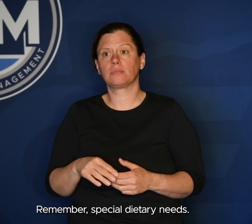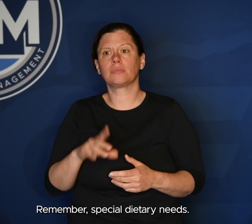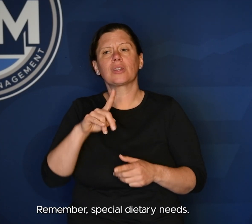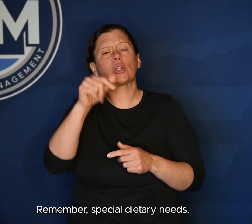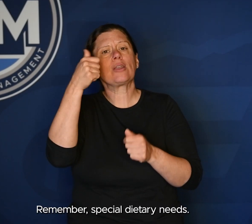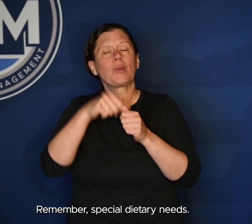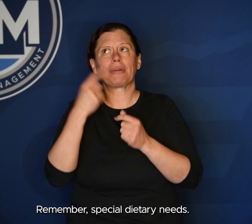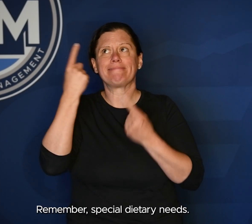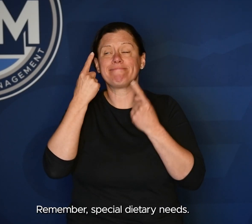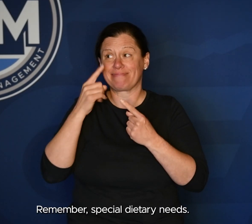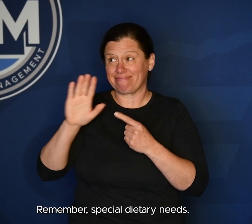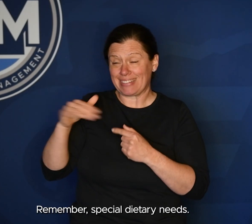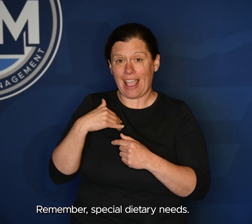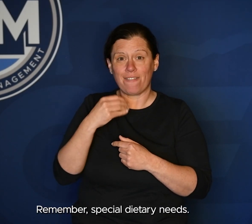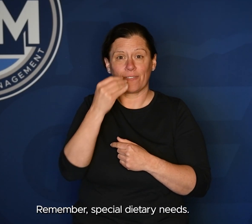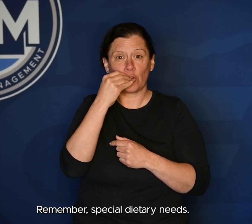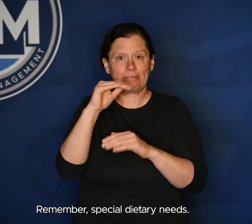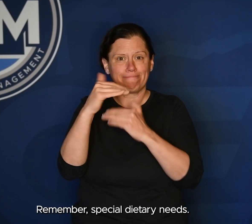Remember special dietary needs.